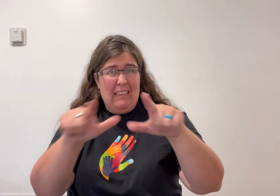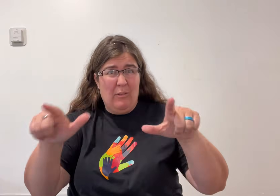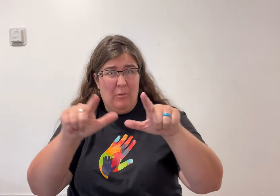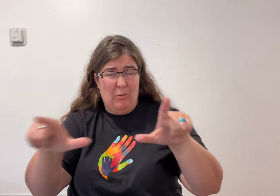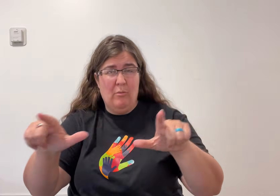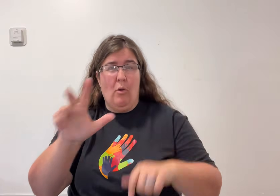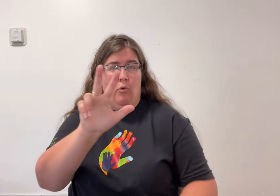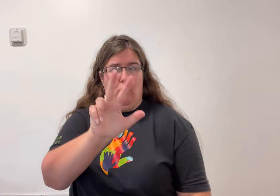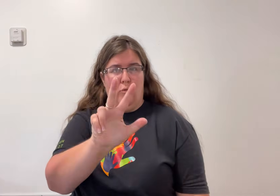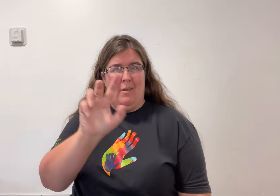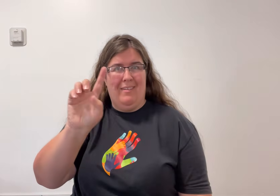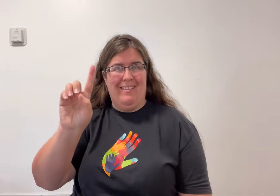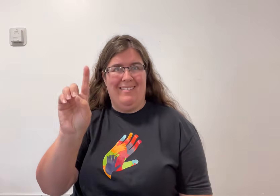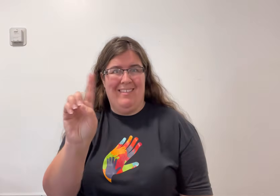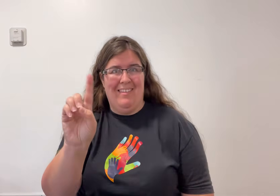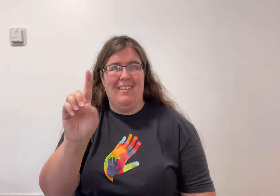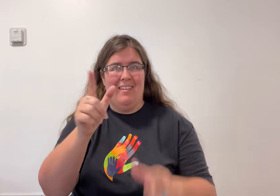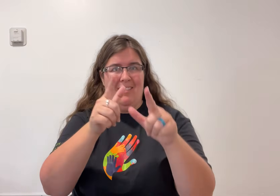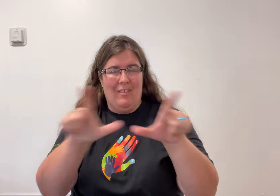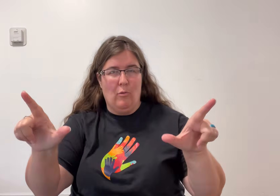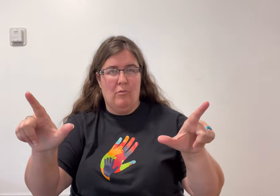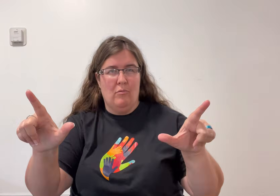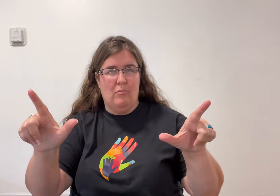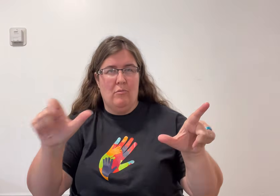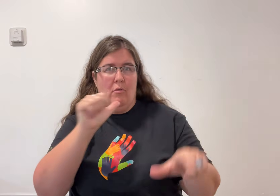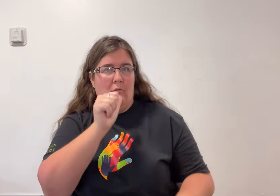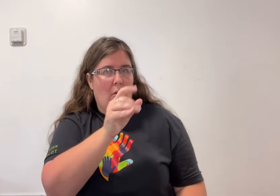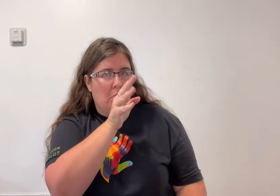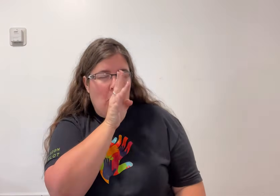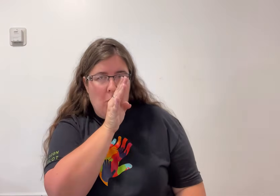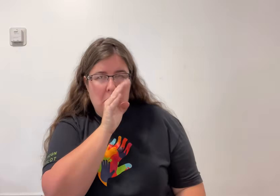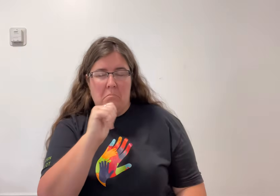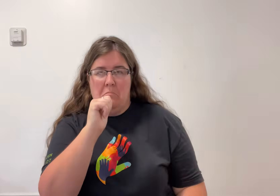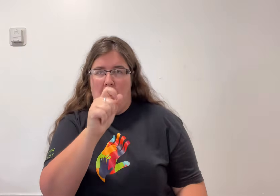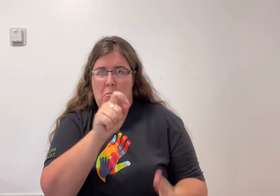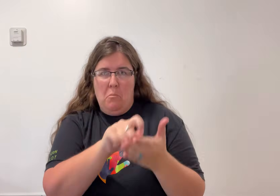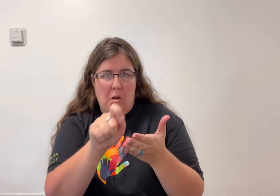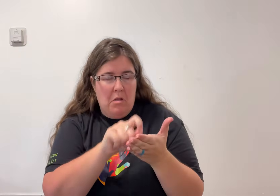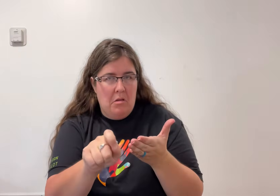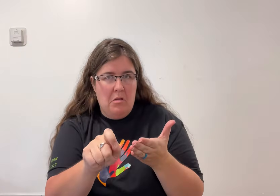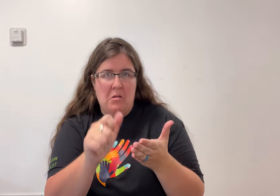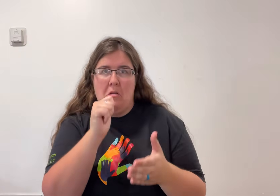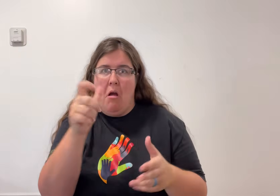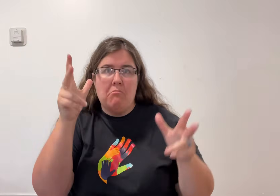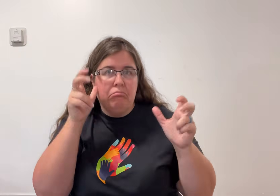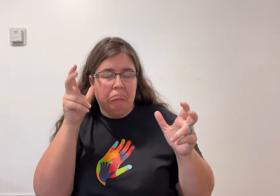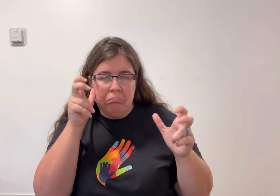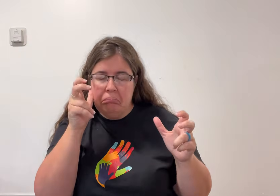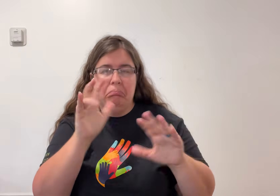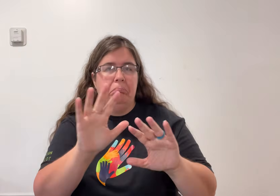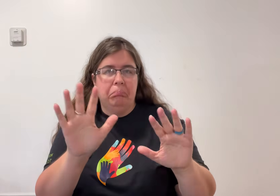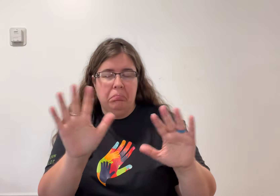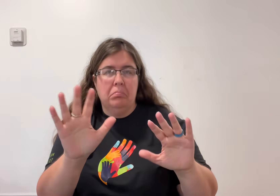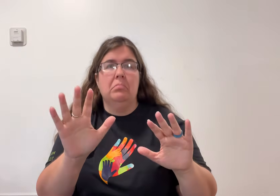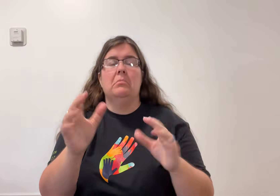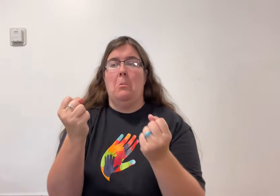Sign languages are 3D languages. They're not spoken, written, or heard.